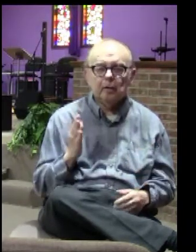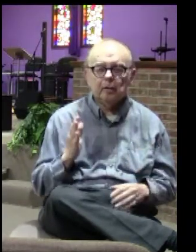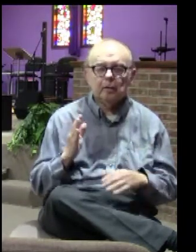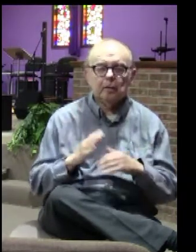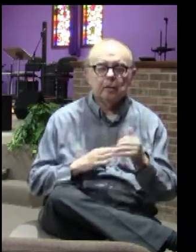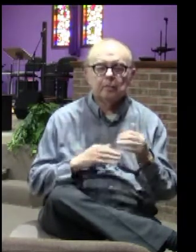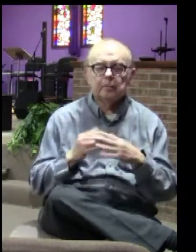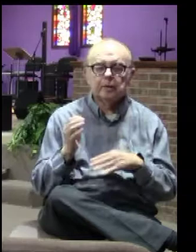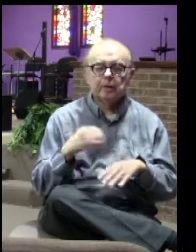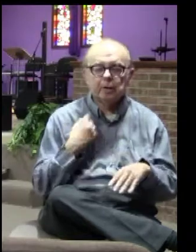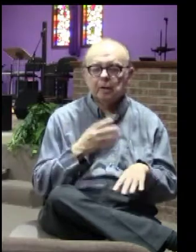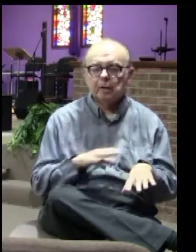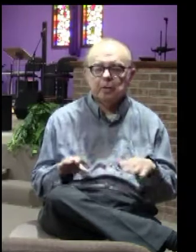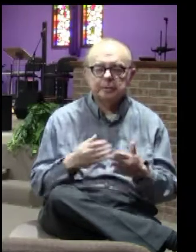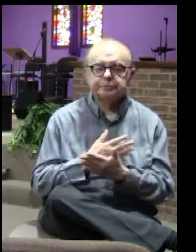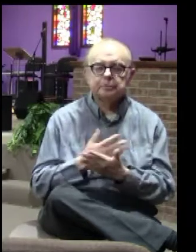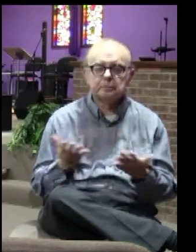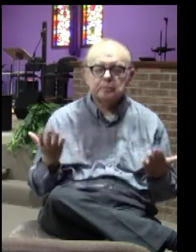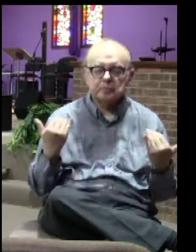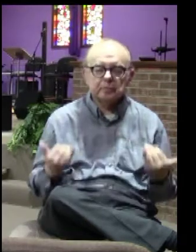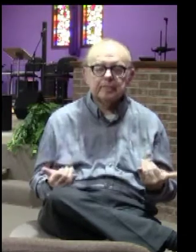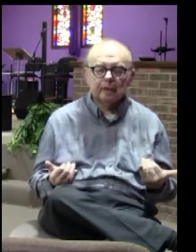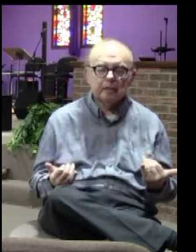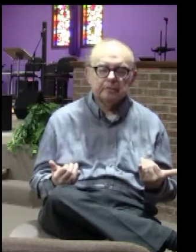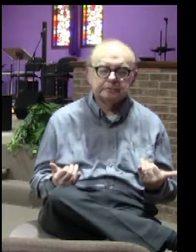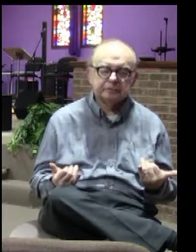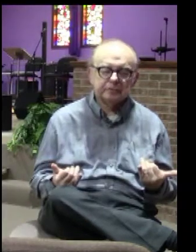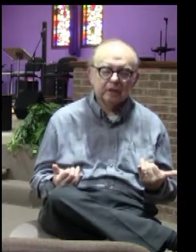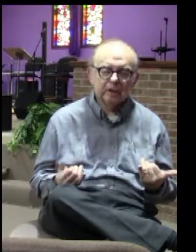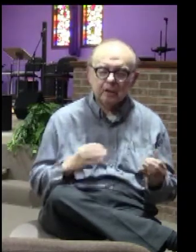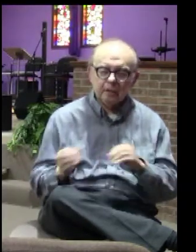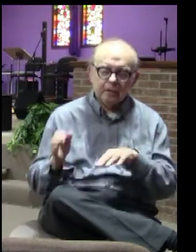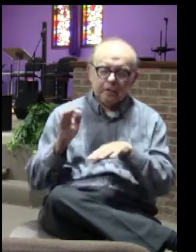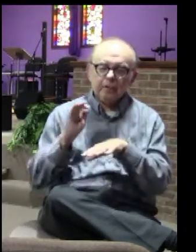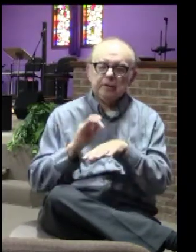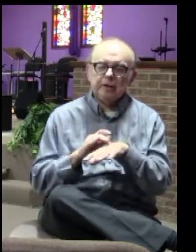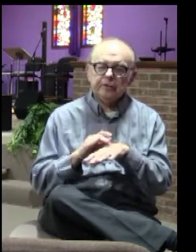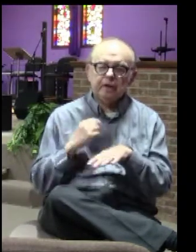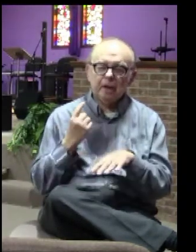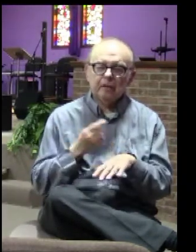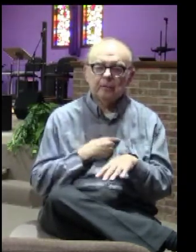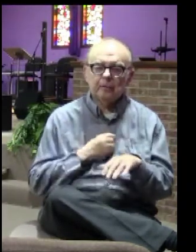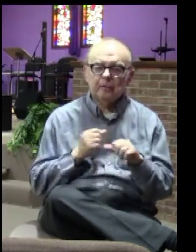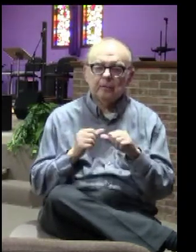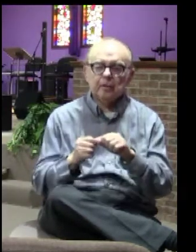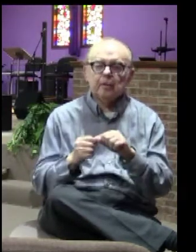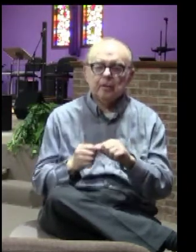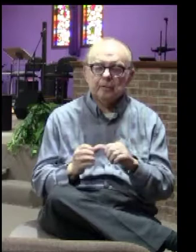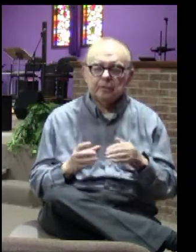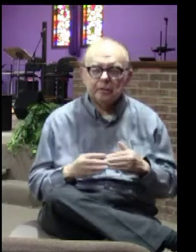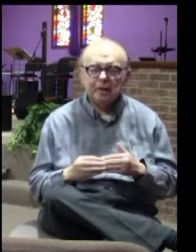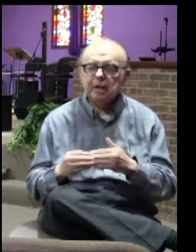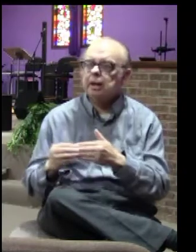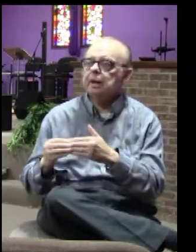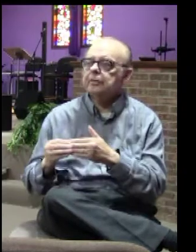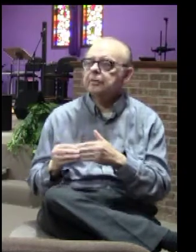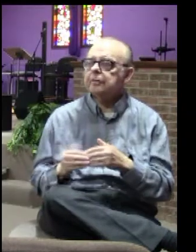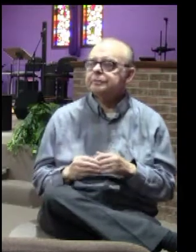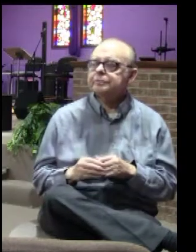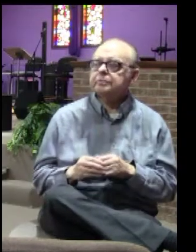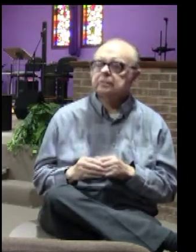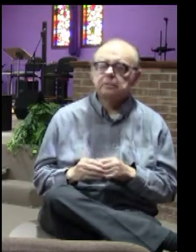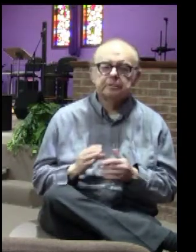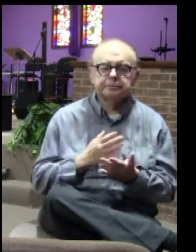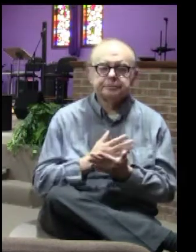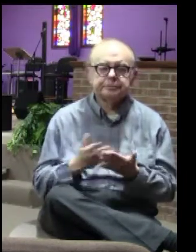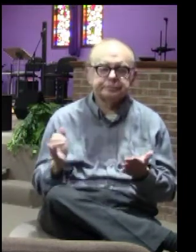built us to do something, and now He's taking His hands and placing them upon us and continuing to guide us